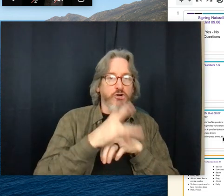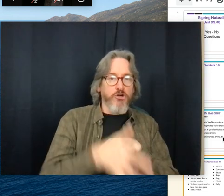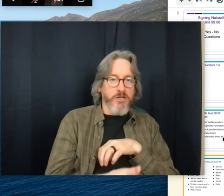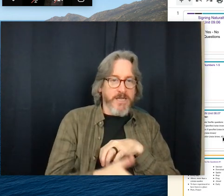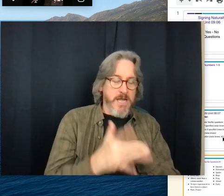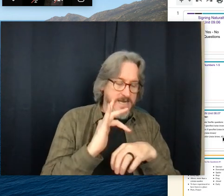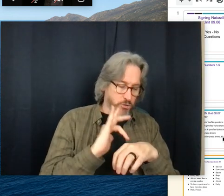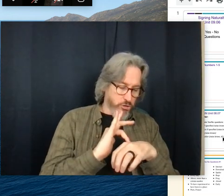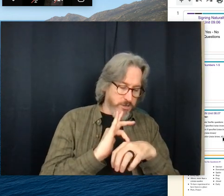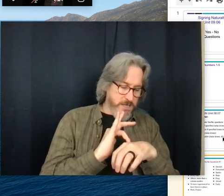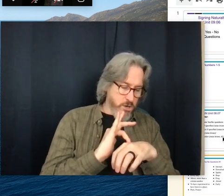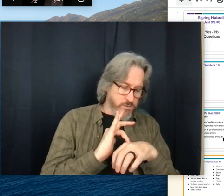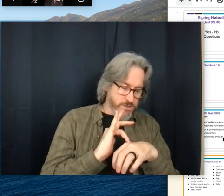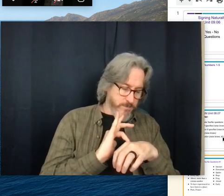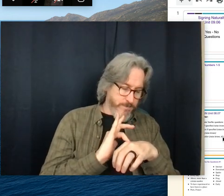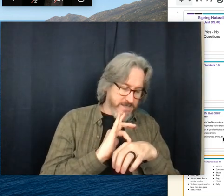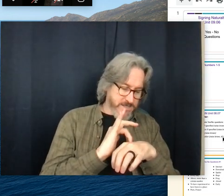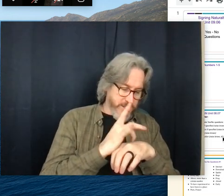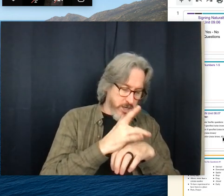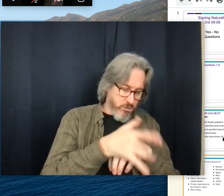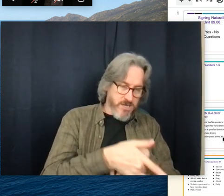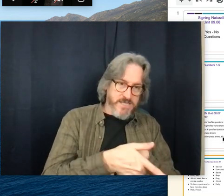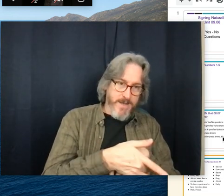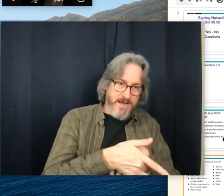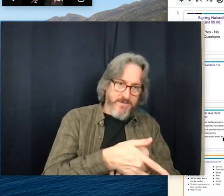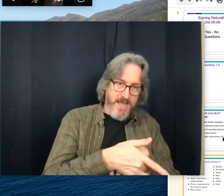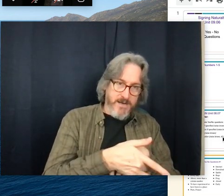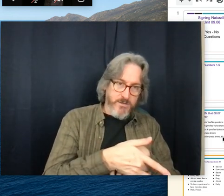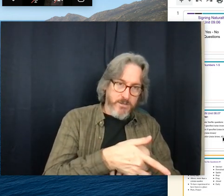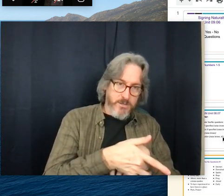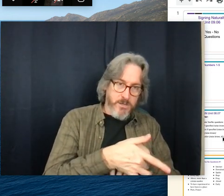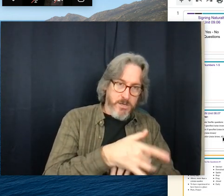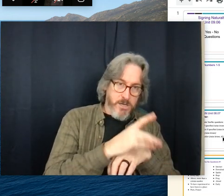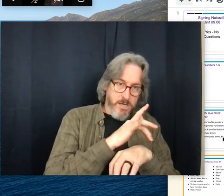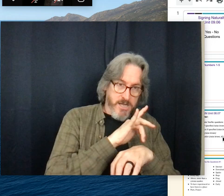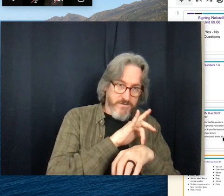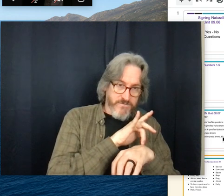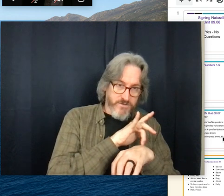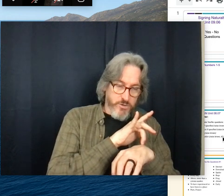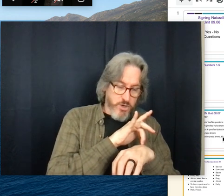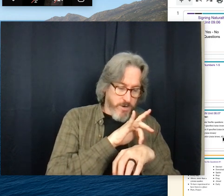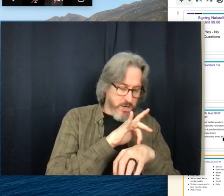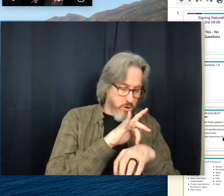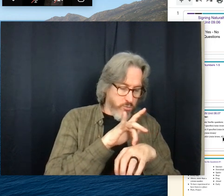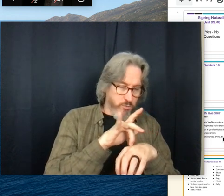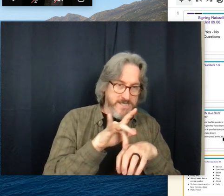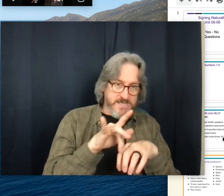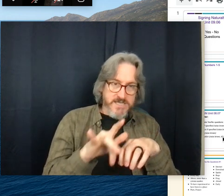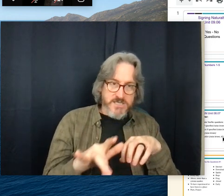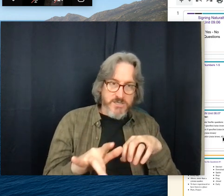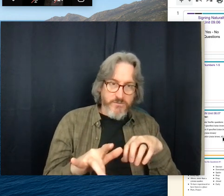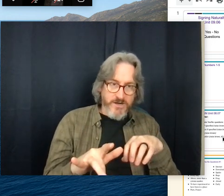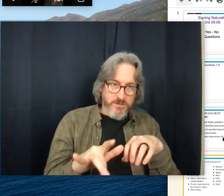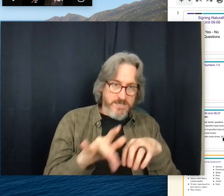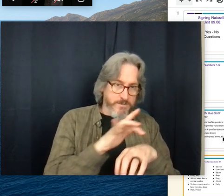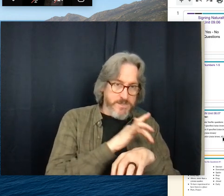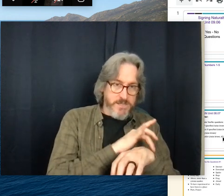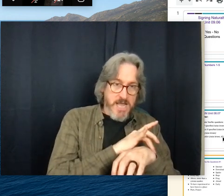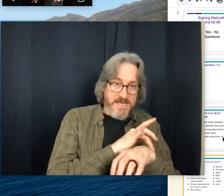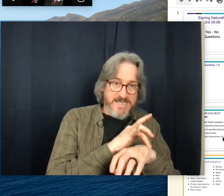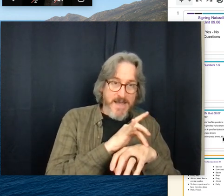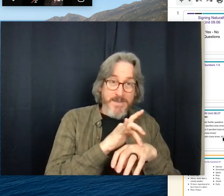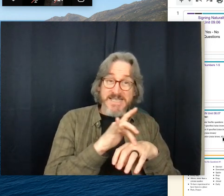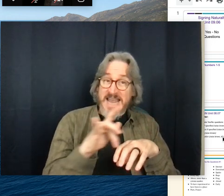And early. Now, early goes basically across the back of the hand. If you don't want to go wrist to